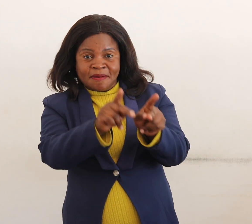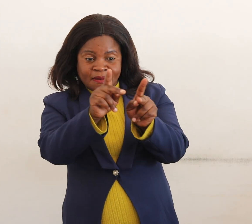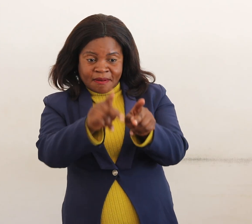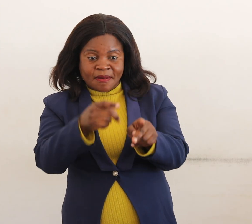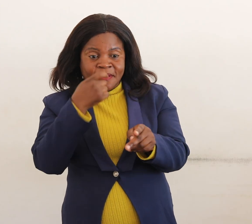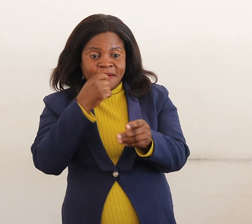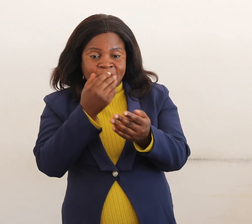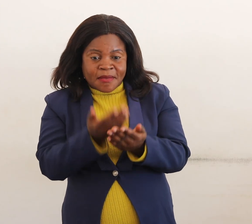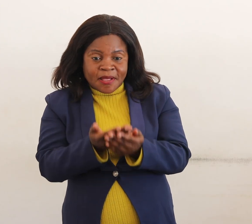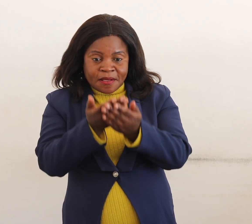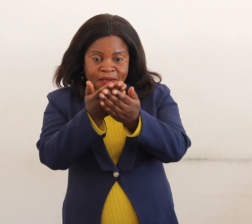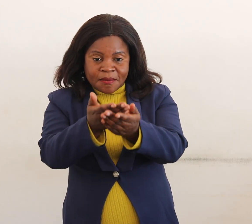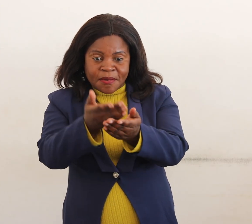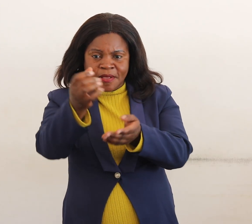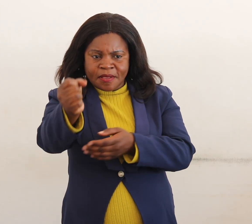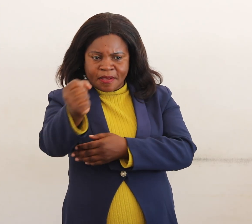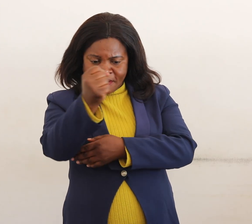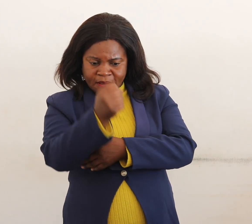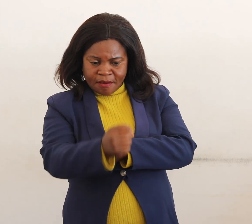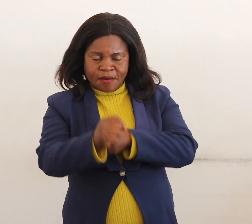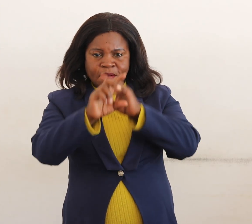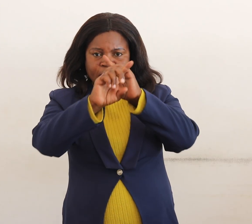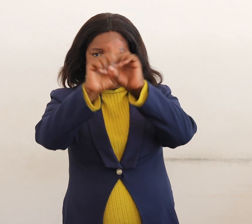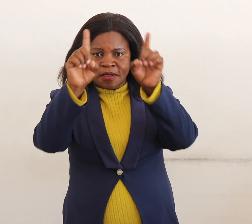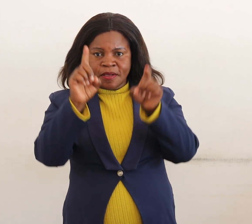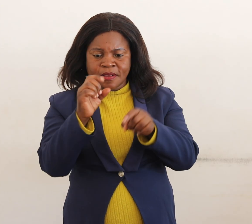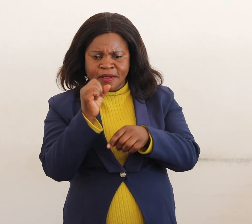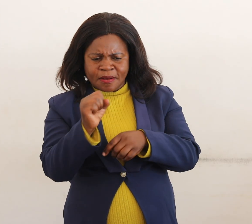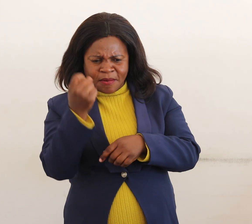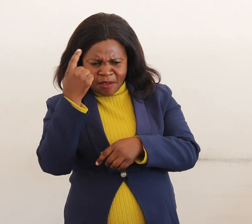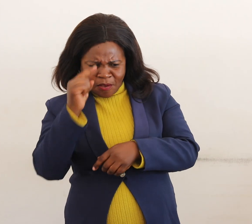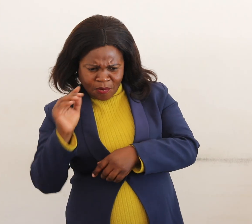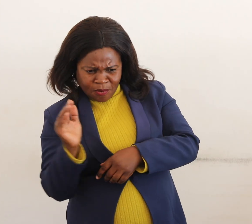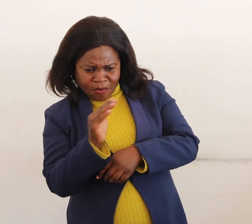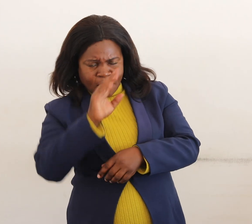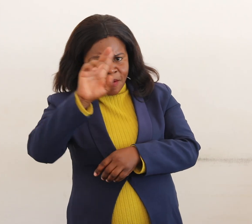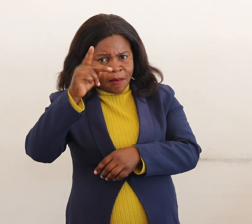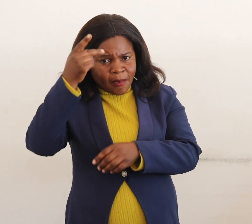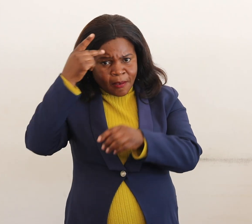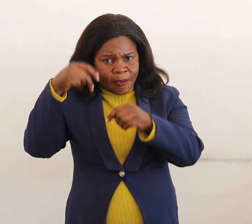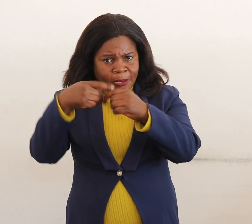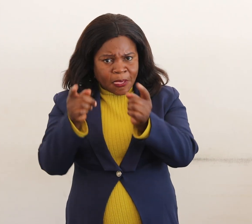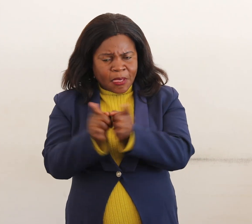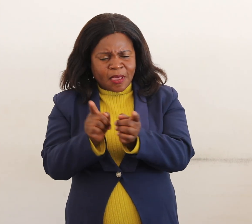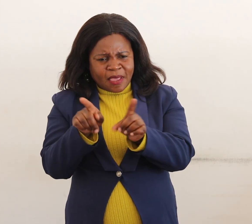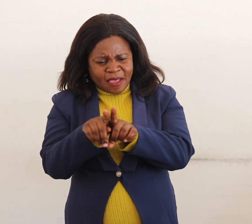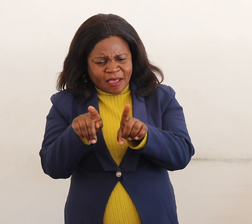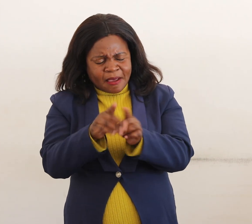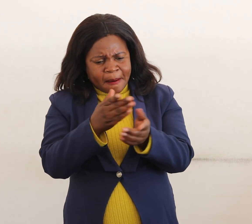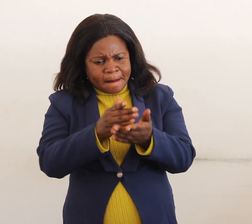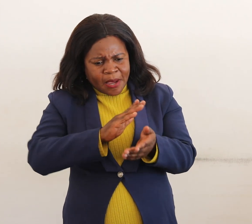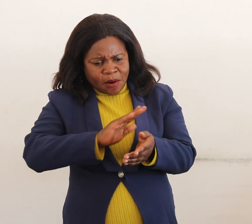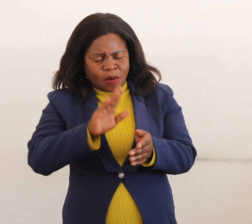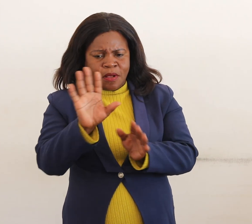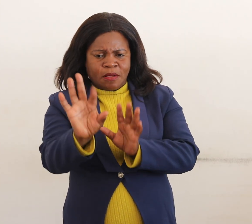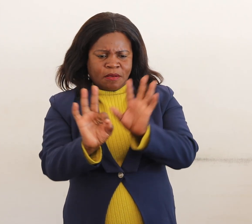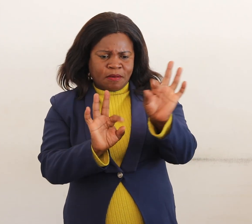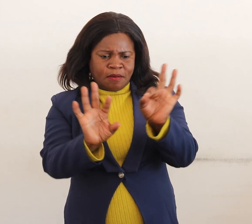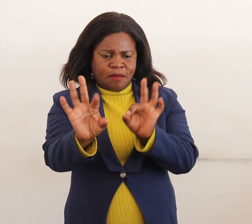an adoption certificate for their political party as part of their nomination documents.